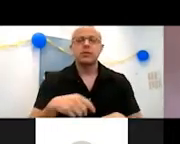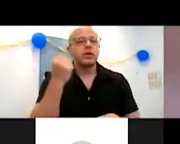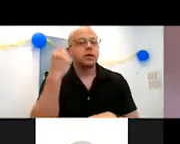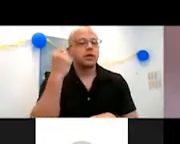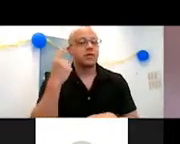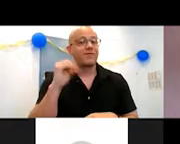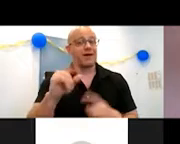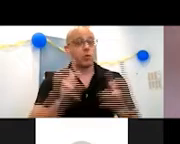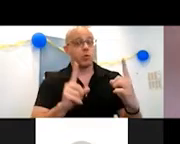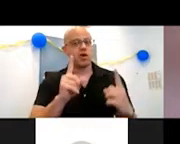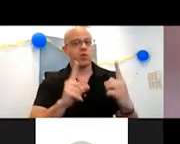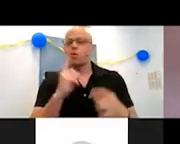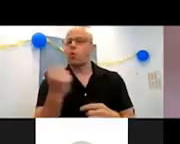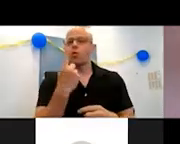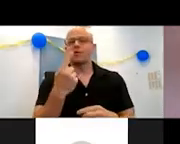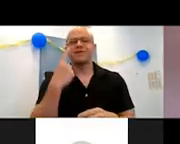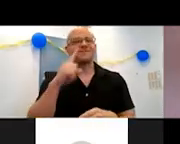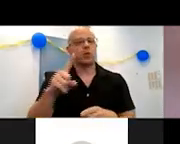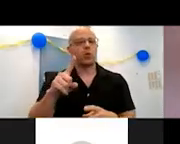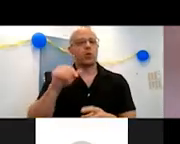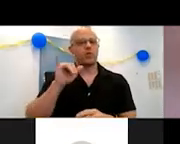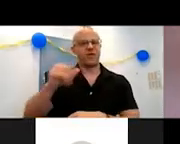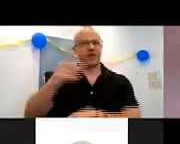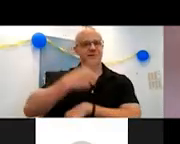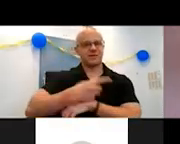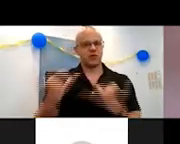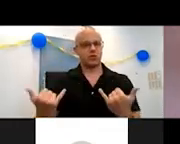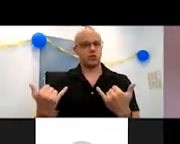practice one-on-one with you, that's fine too, so.